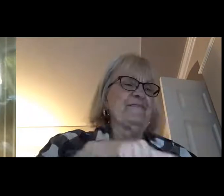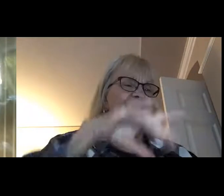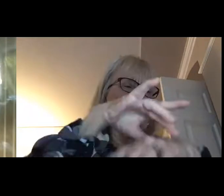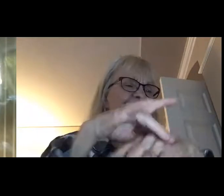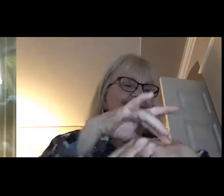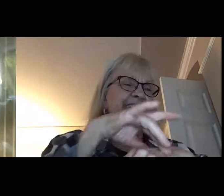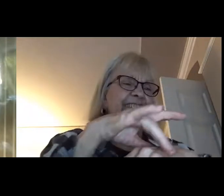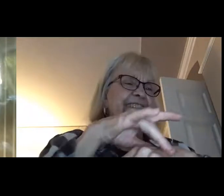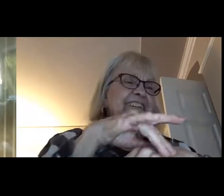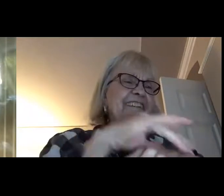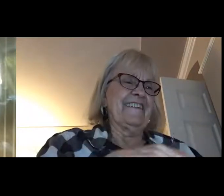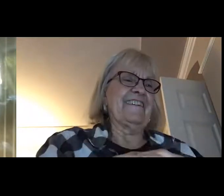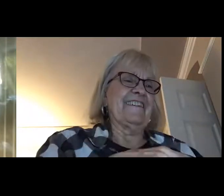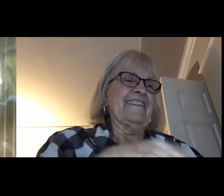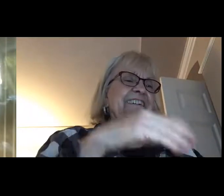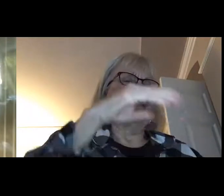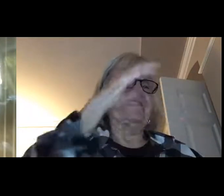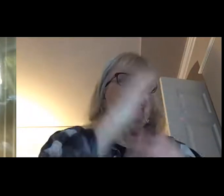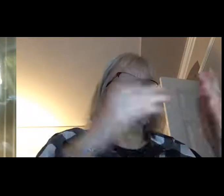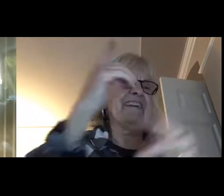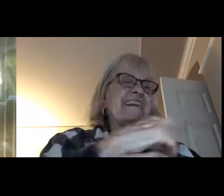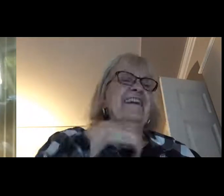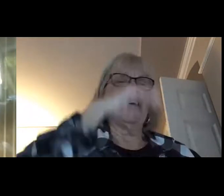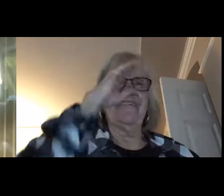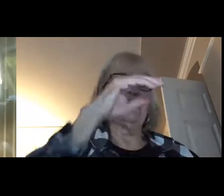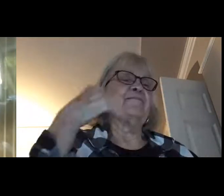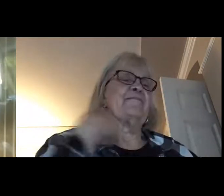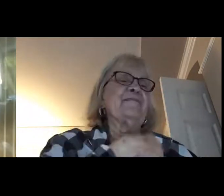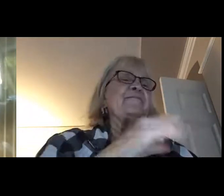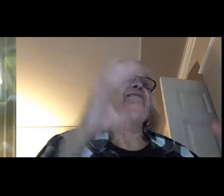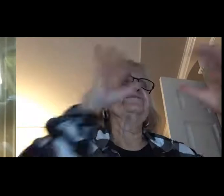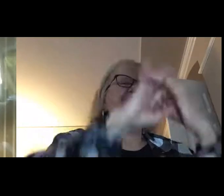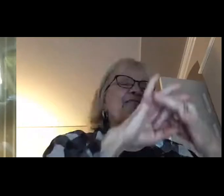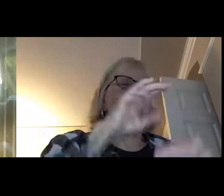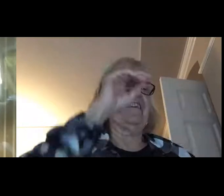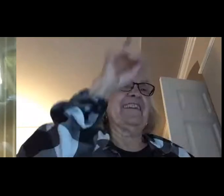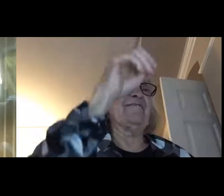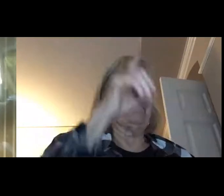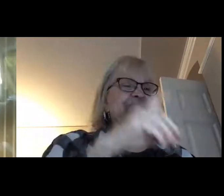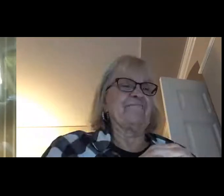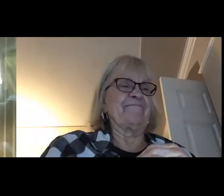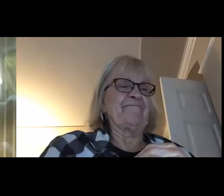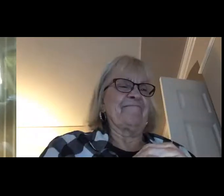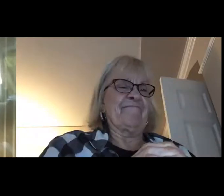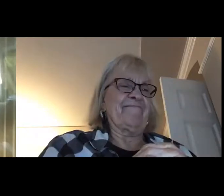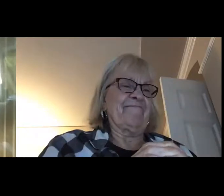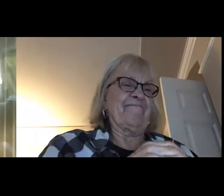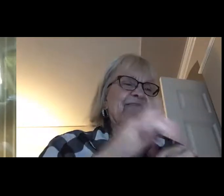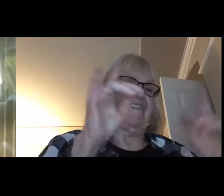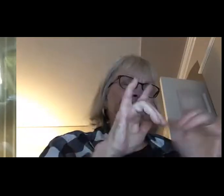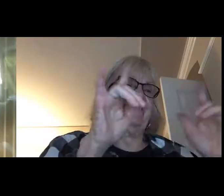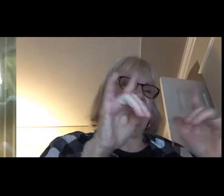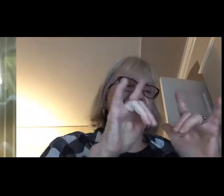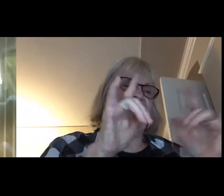God, for Jesus Christ coming to earth. Hey, with him up